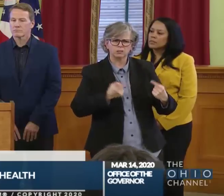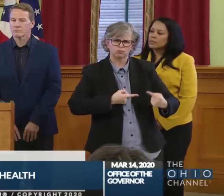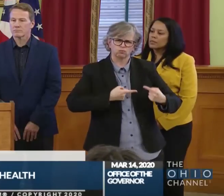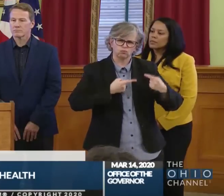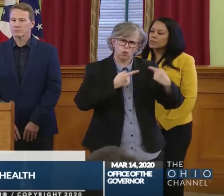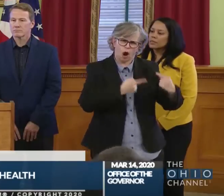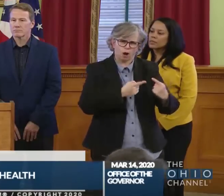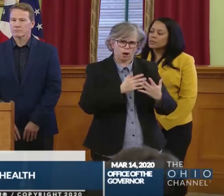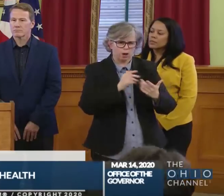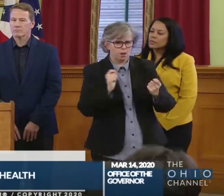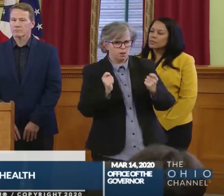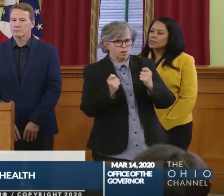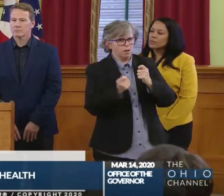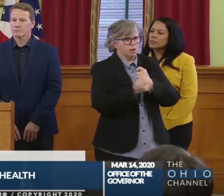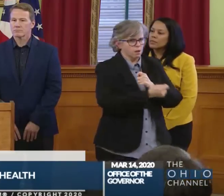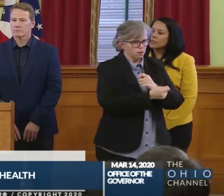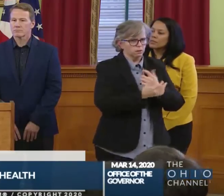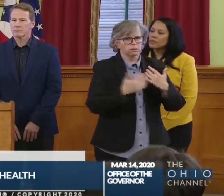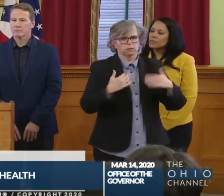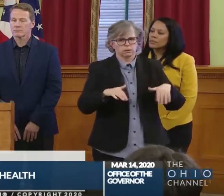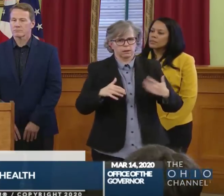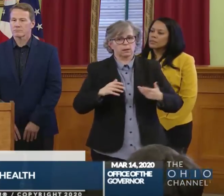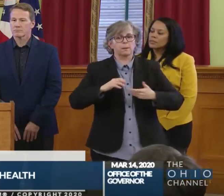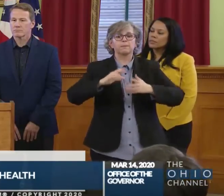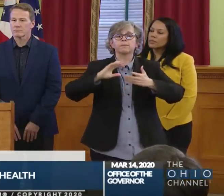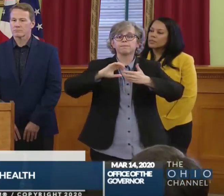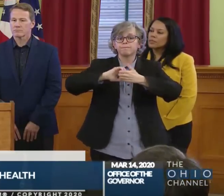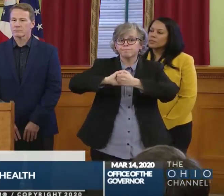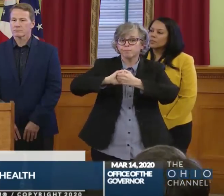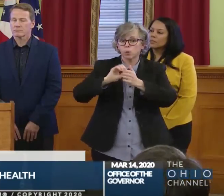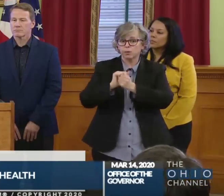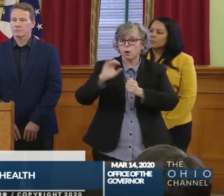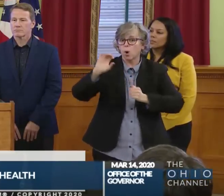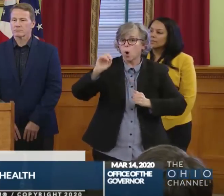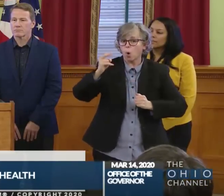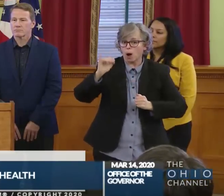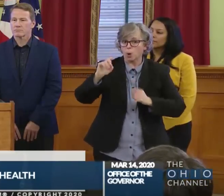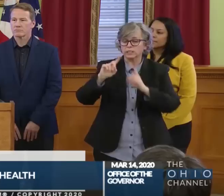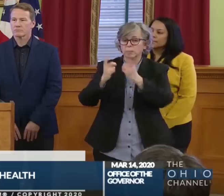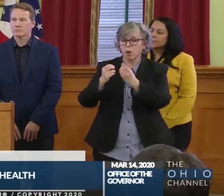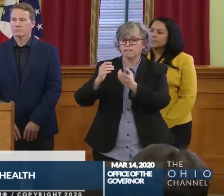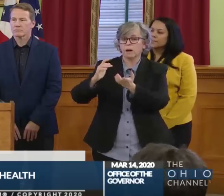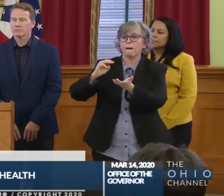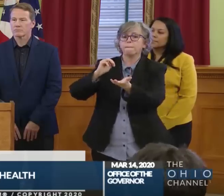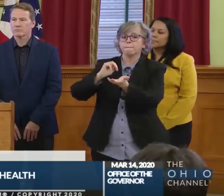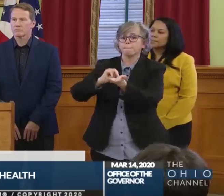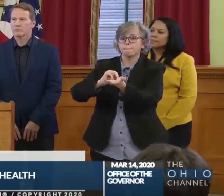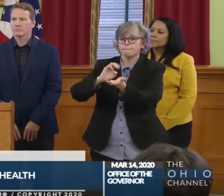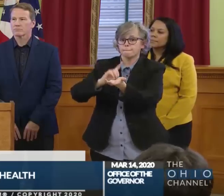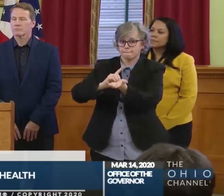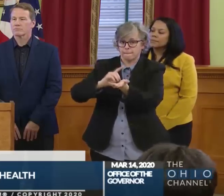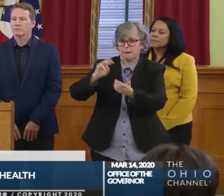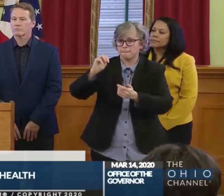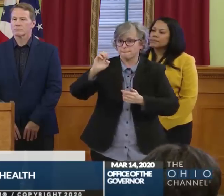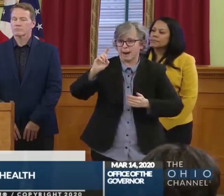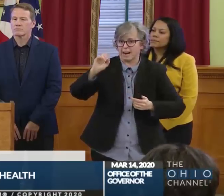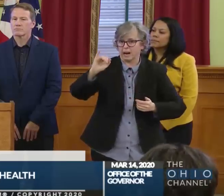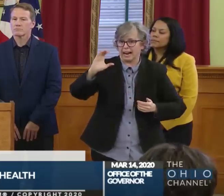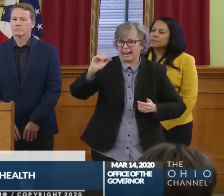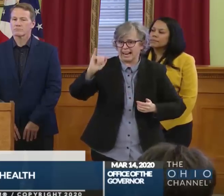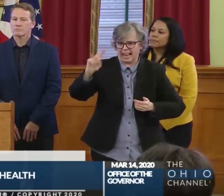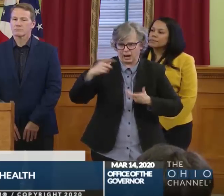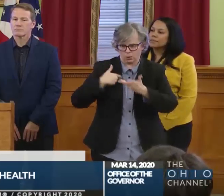today. In partnership with the Ohio Department of Medicaid, we are filing emergency rules to expand telehealth